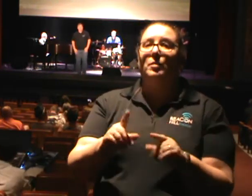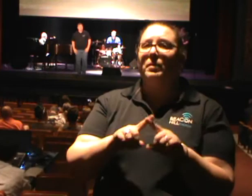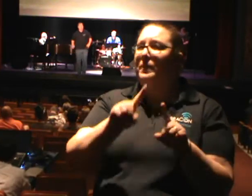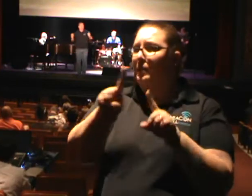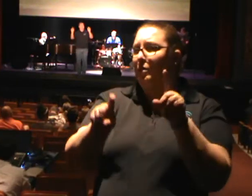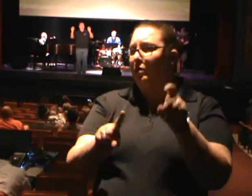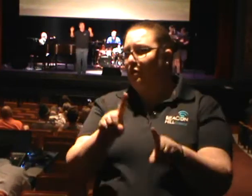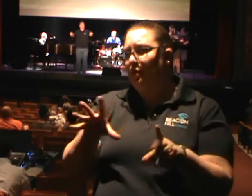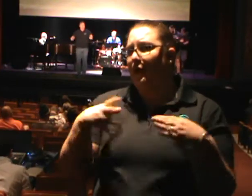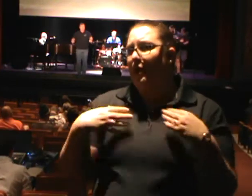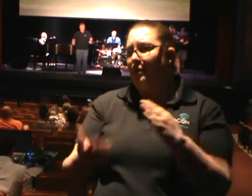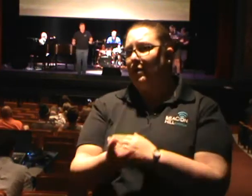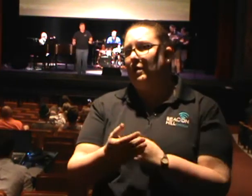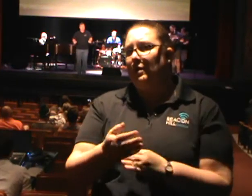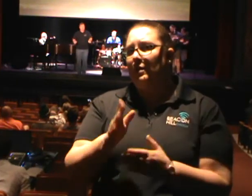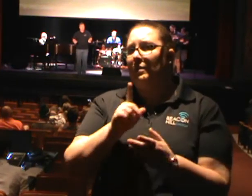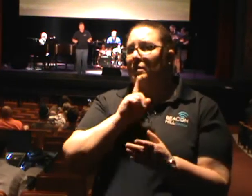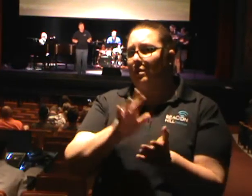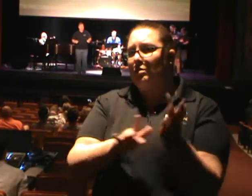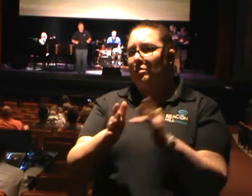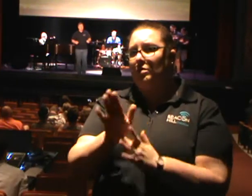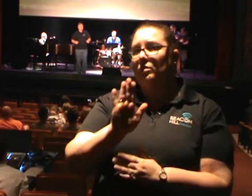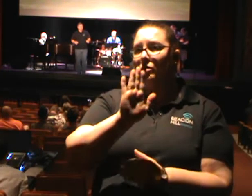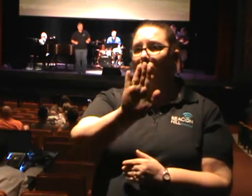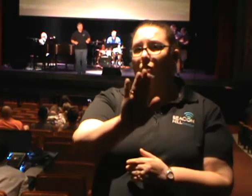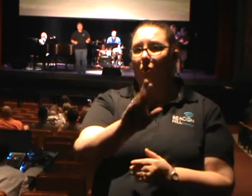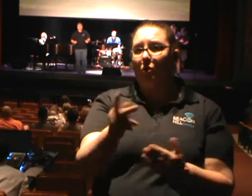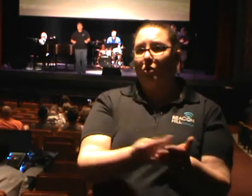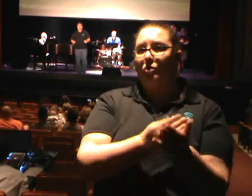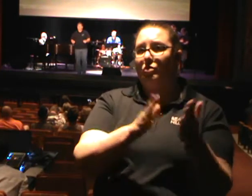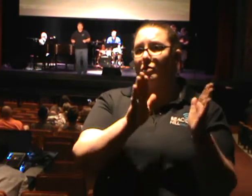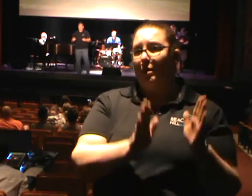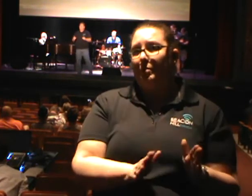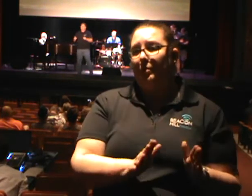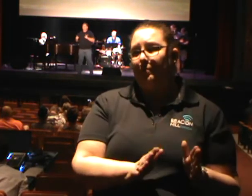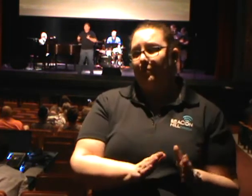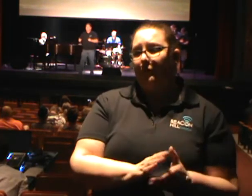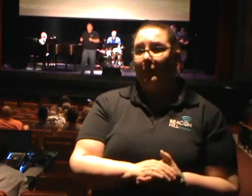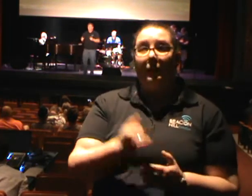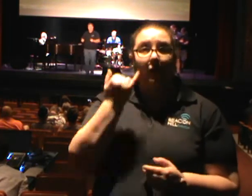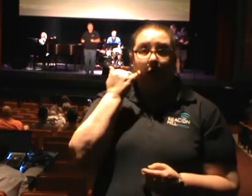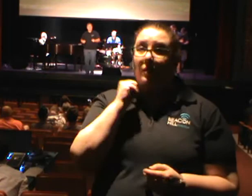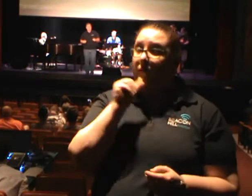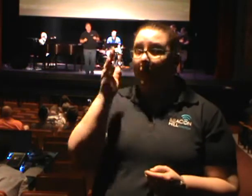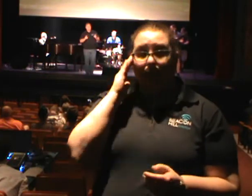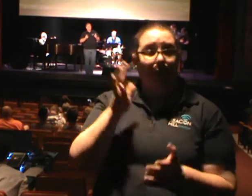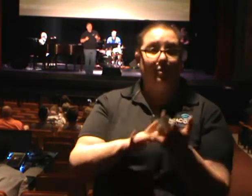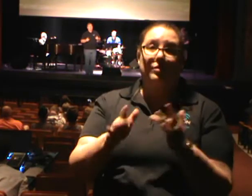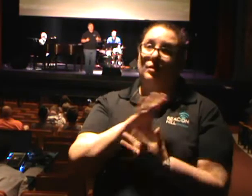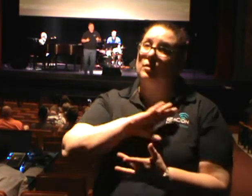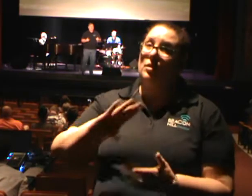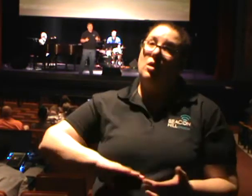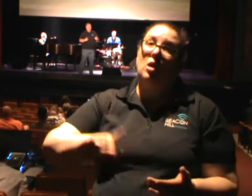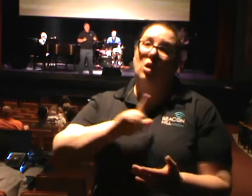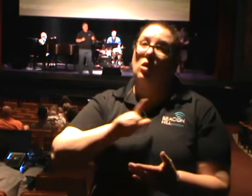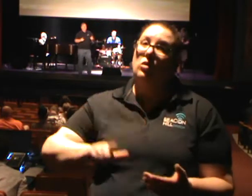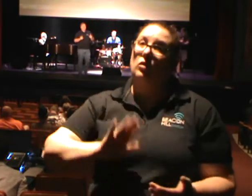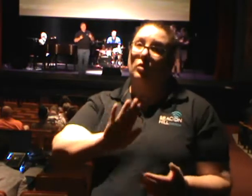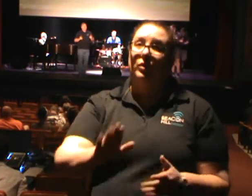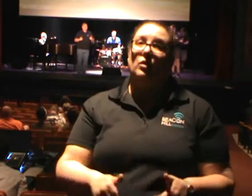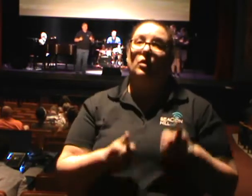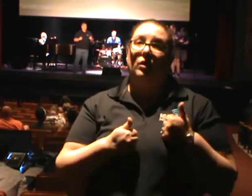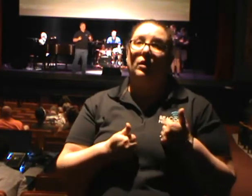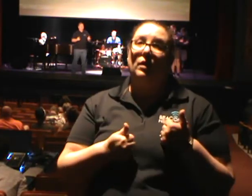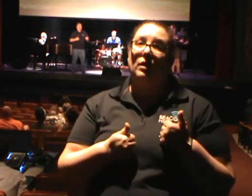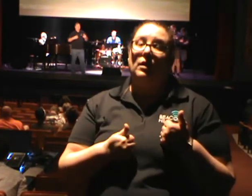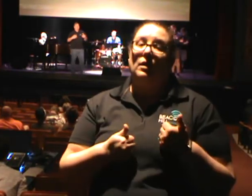for you this morning, is he your shepherd? Is he your shepherd this morning? If you do not know Jesus Christ as Lord of your life, maybe you